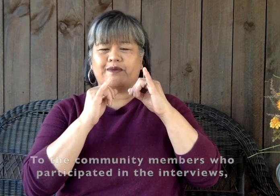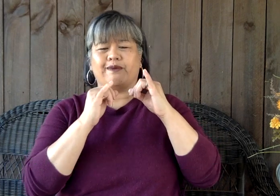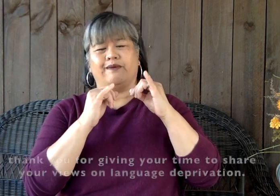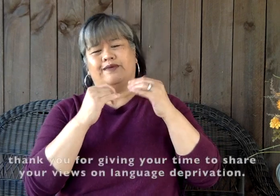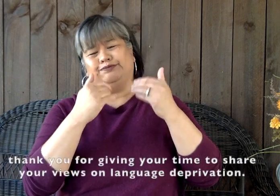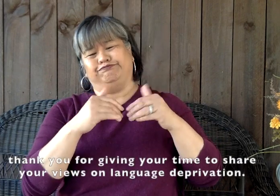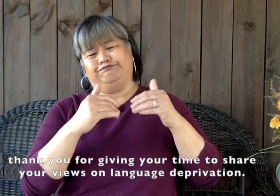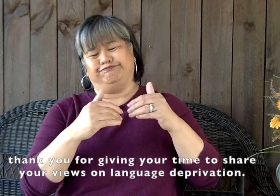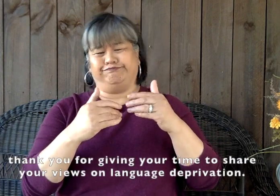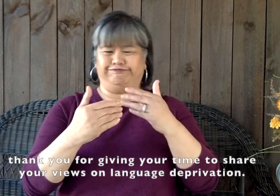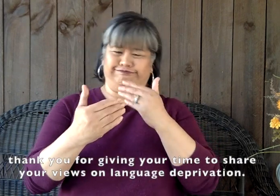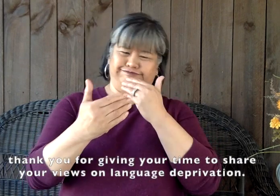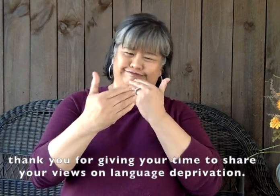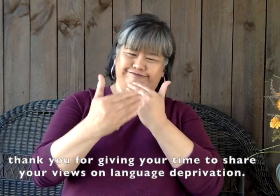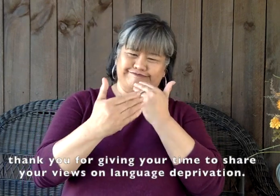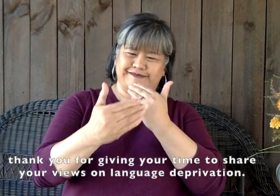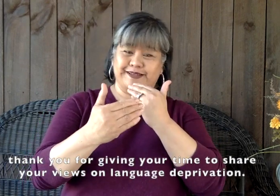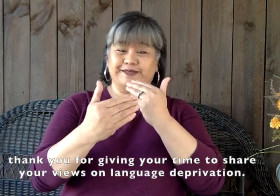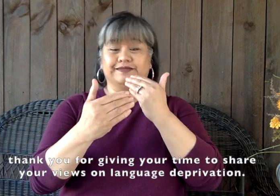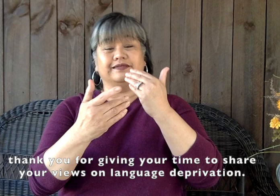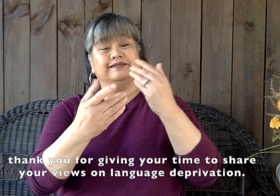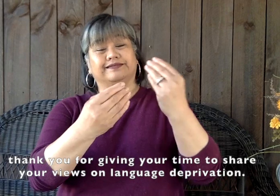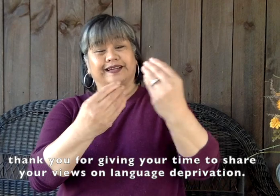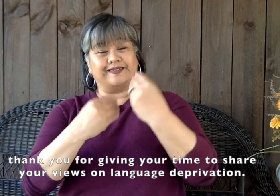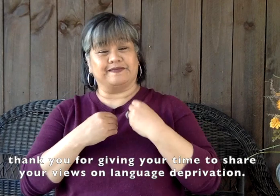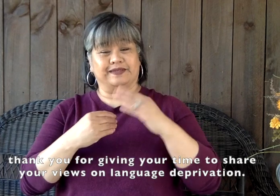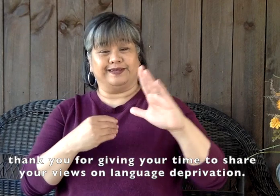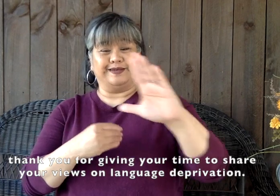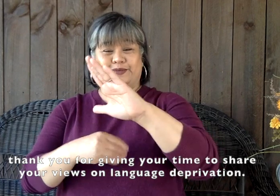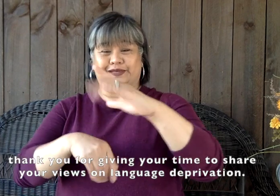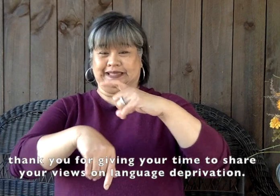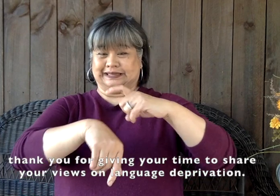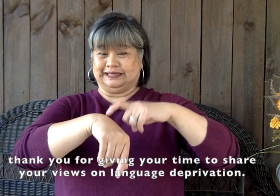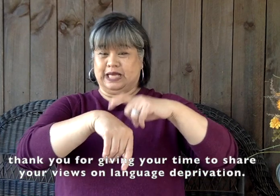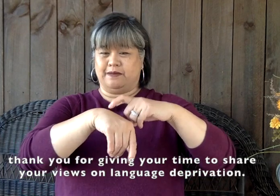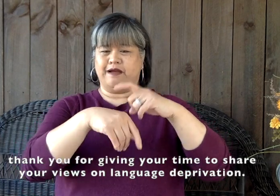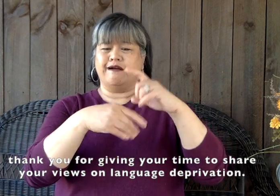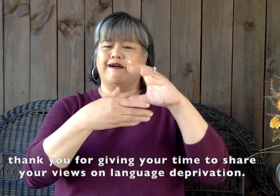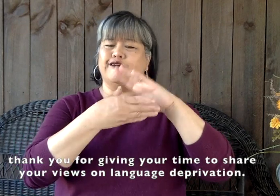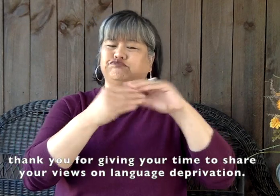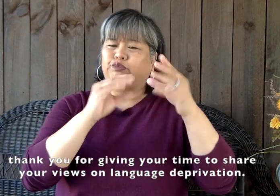Thank you for giving your time to share your views on language deprivation.